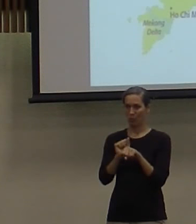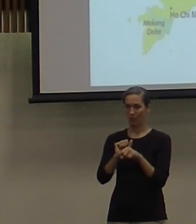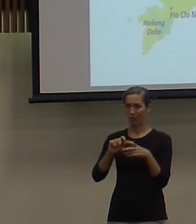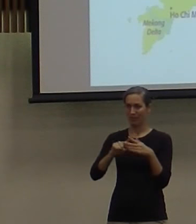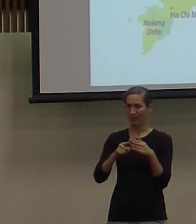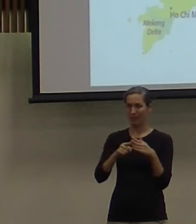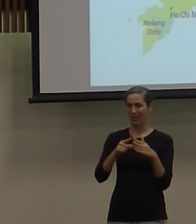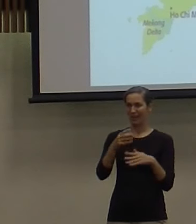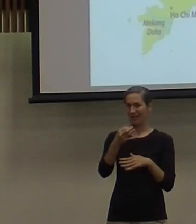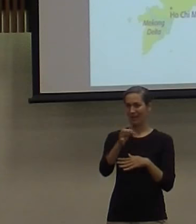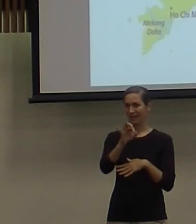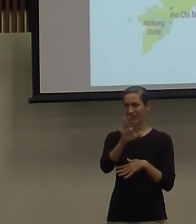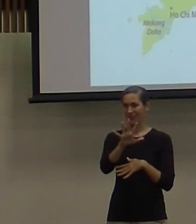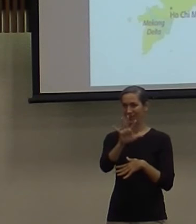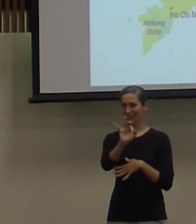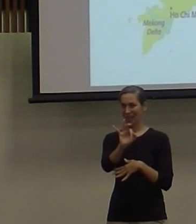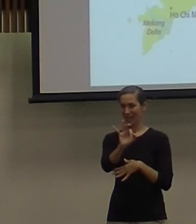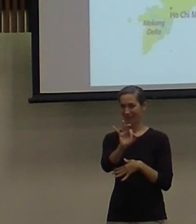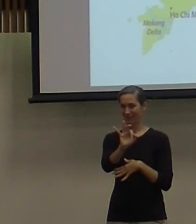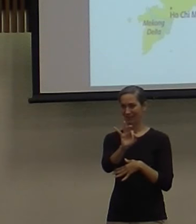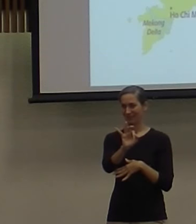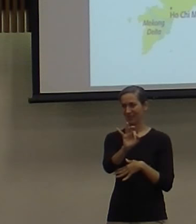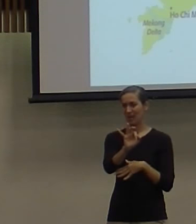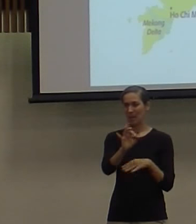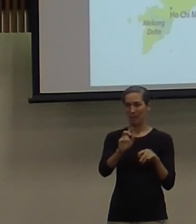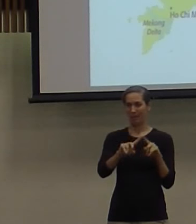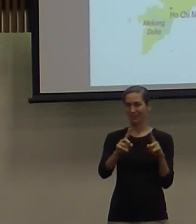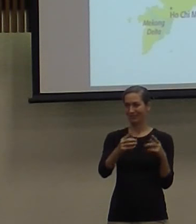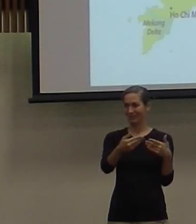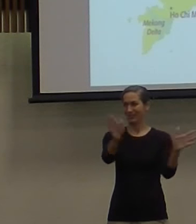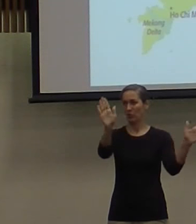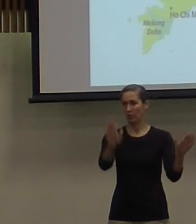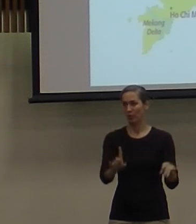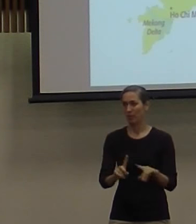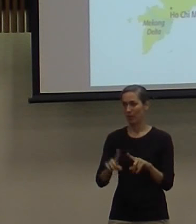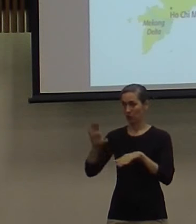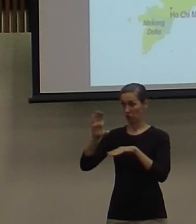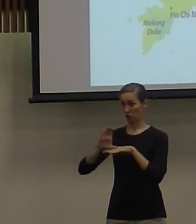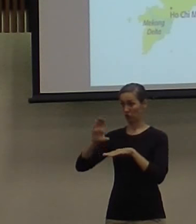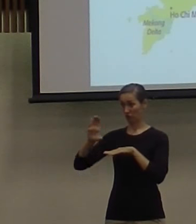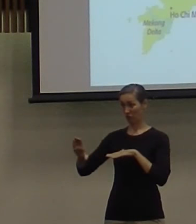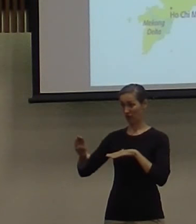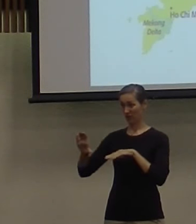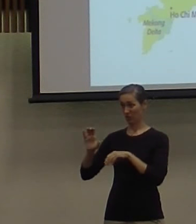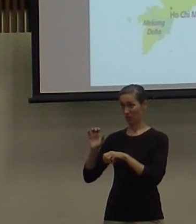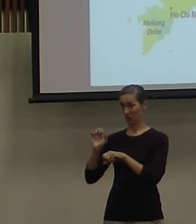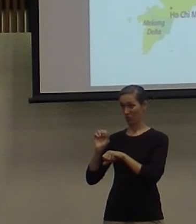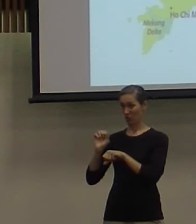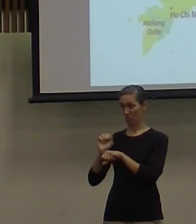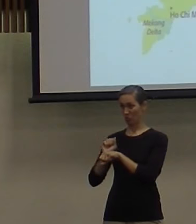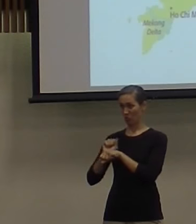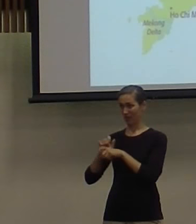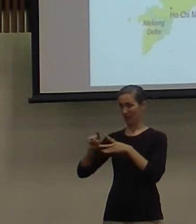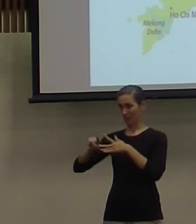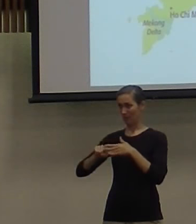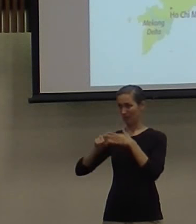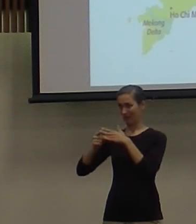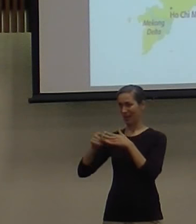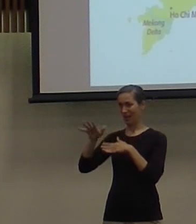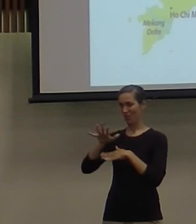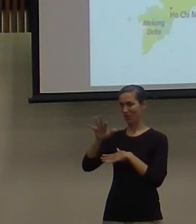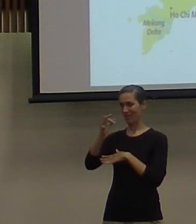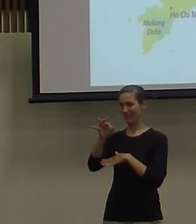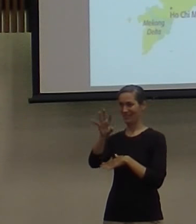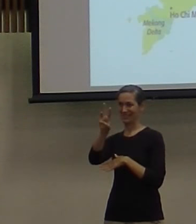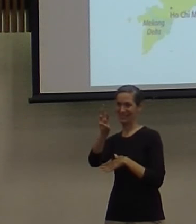1959. But for the churches of Christ in this country, they may know the work took place in about